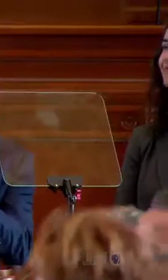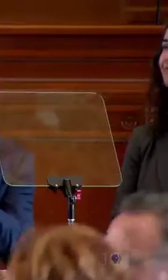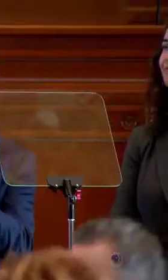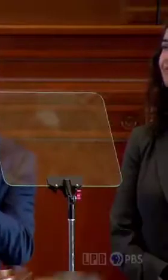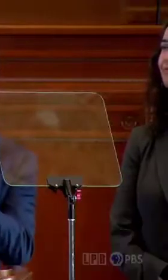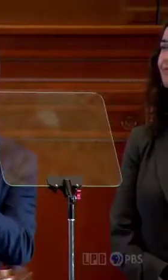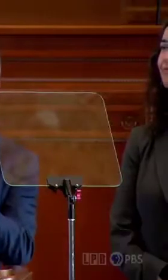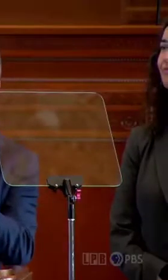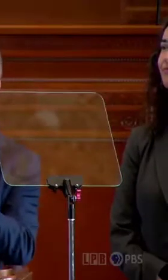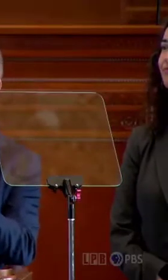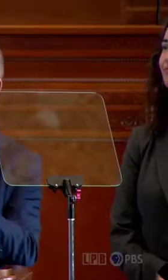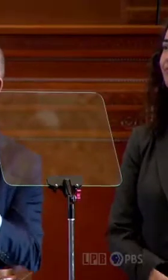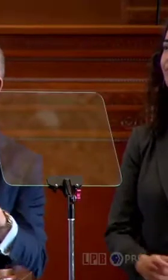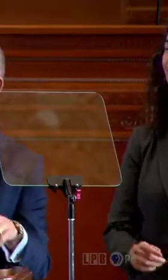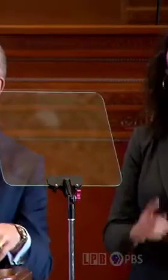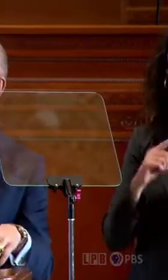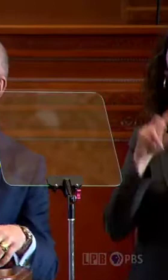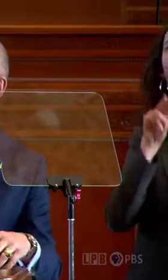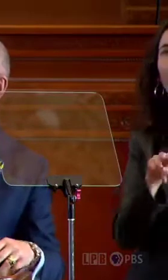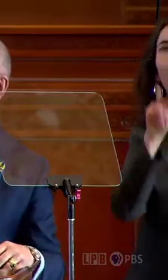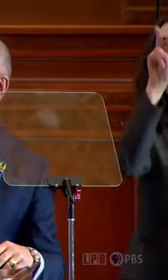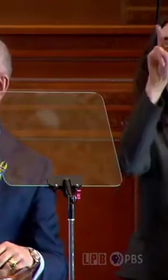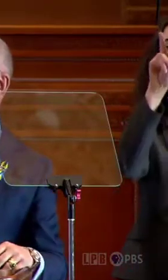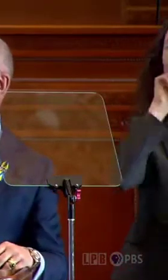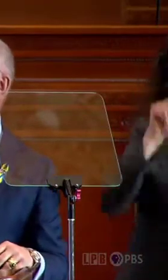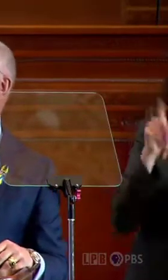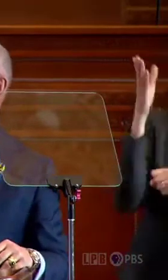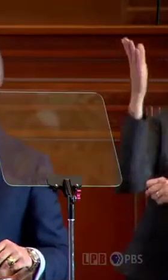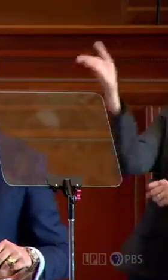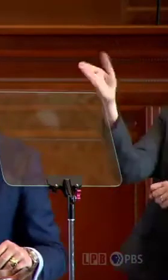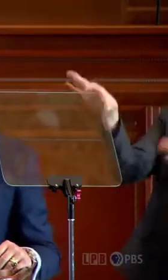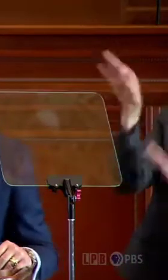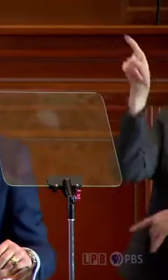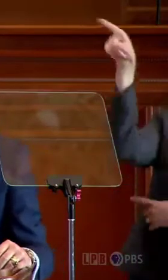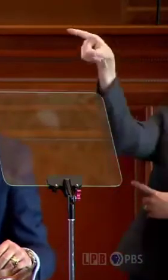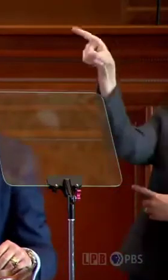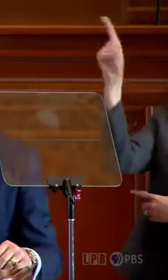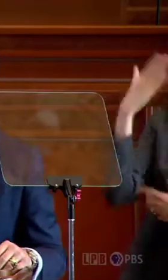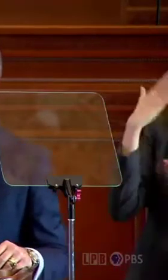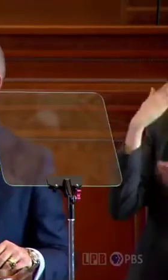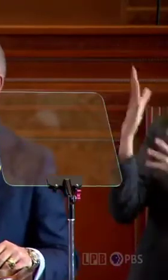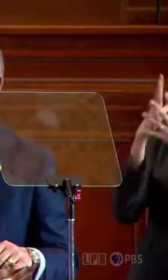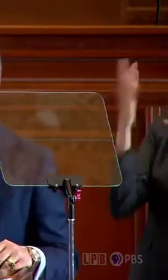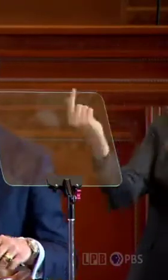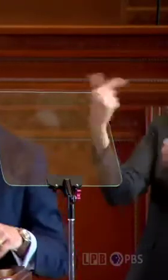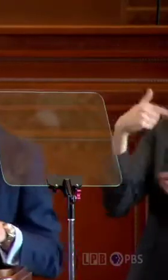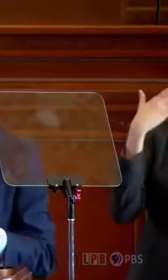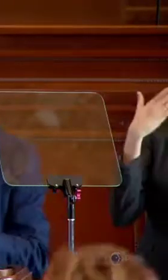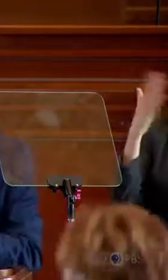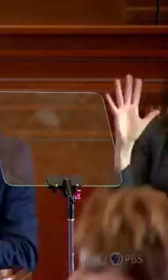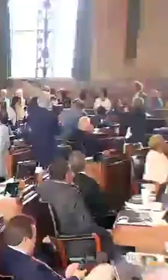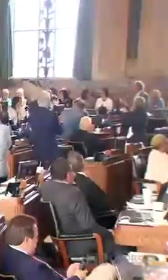I know we all looked at the balcony, but Eddie's over here. Eddie, thank you very much for being here.